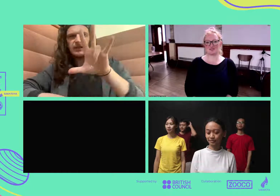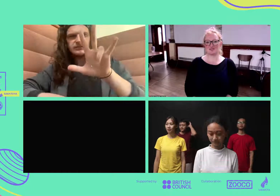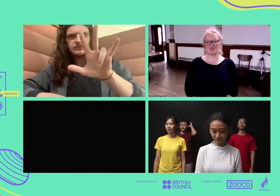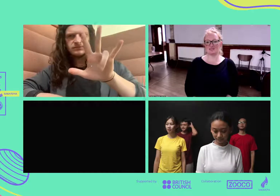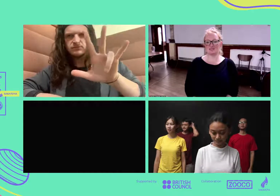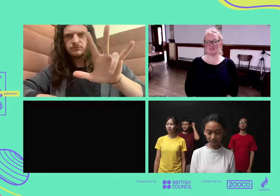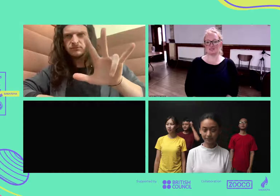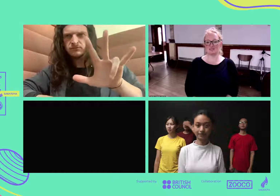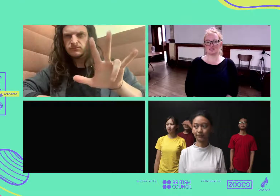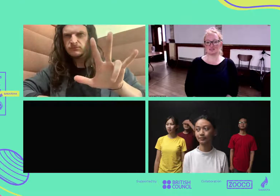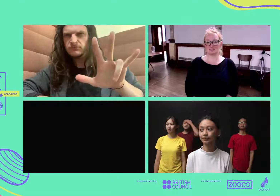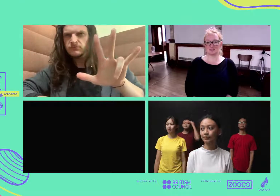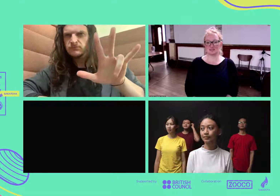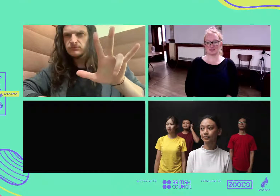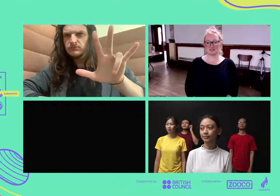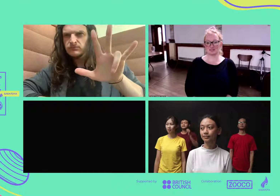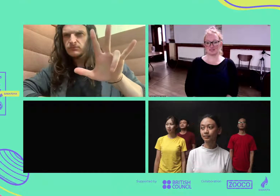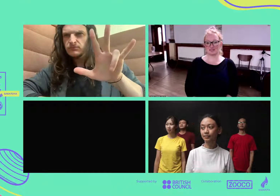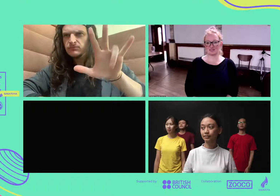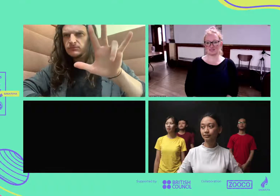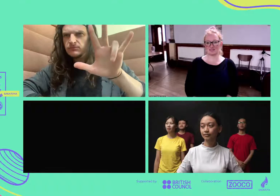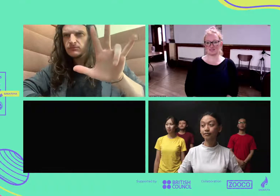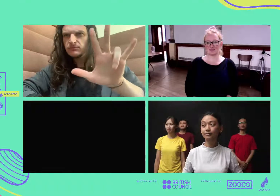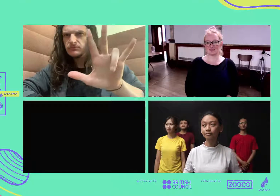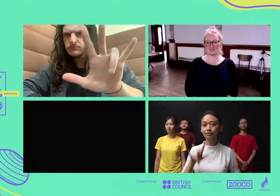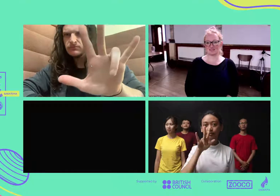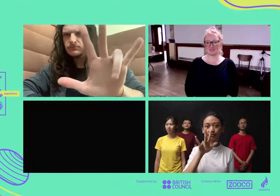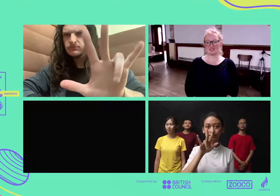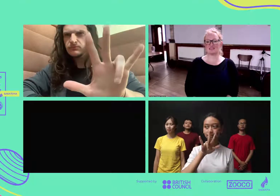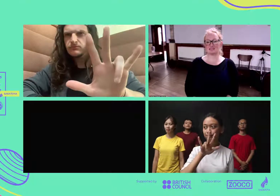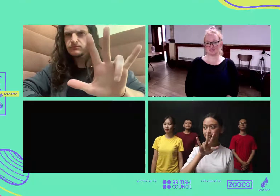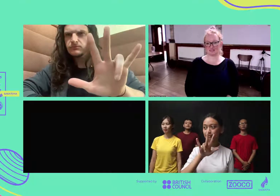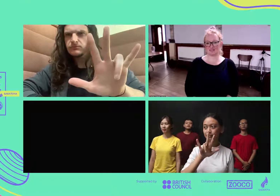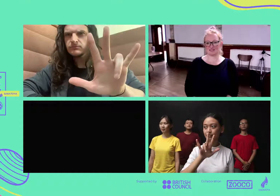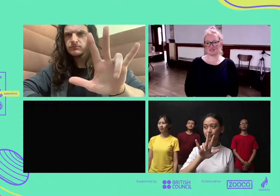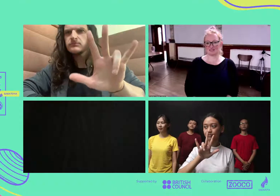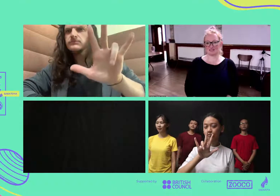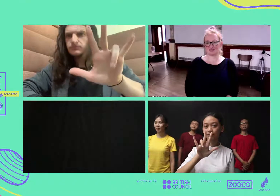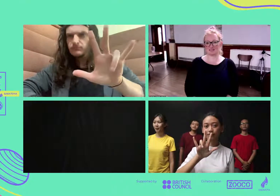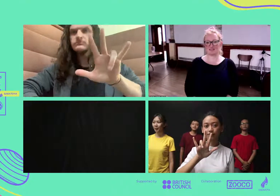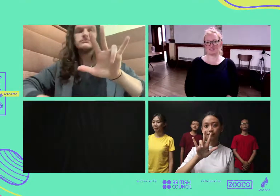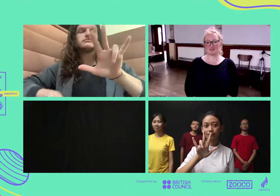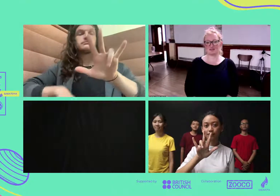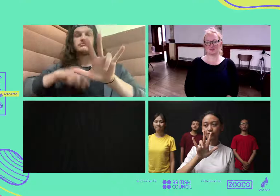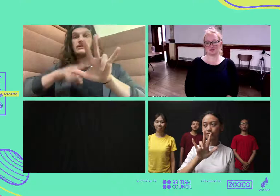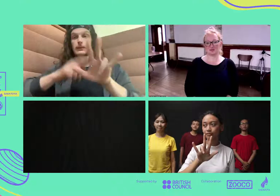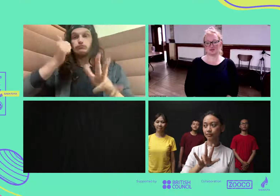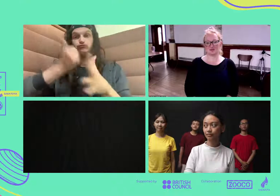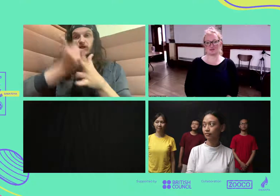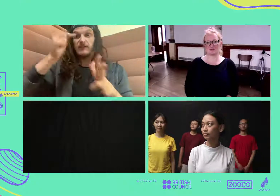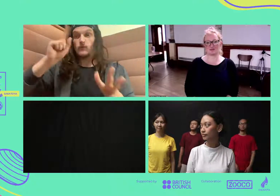Okay, I think it was the person with the white top, I believe, you used this hand shape.